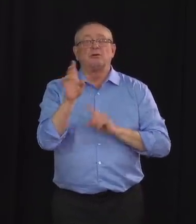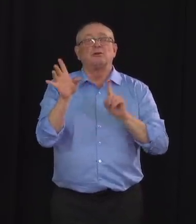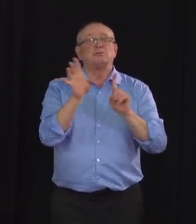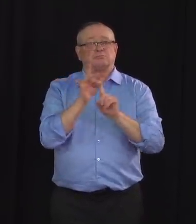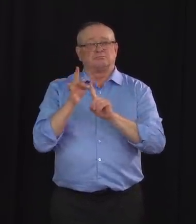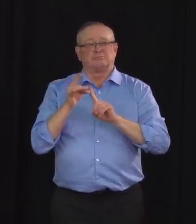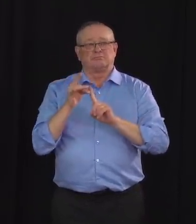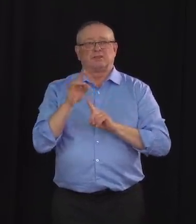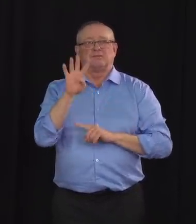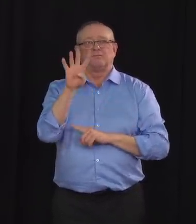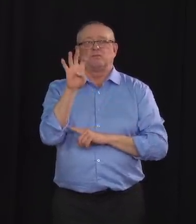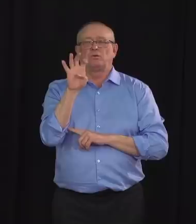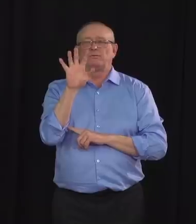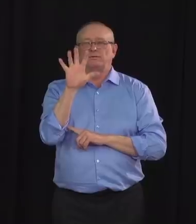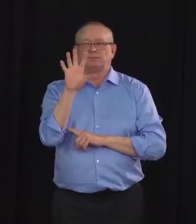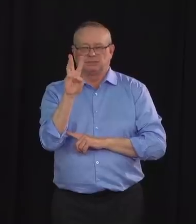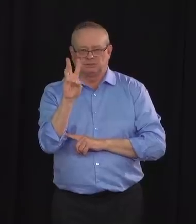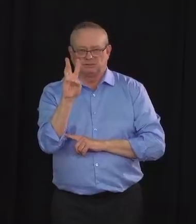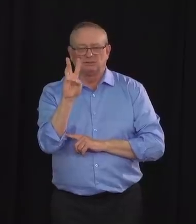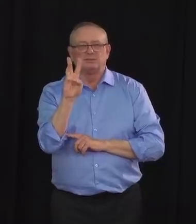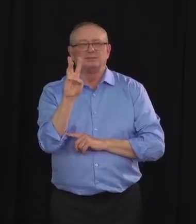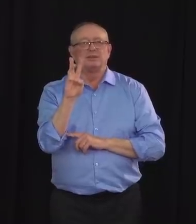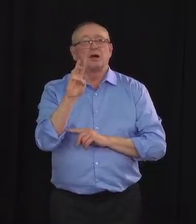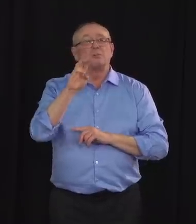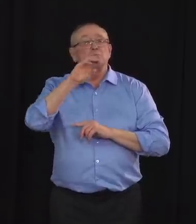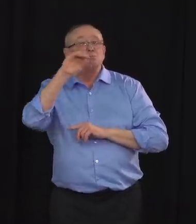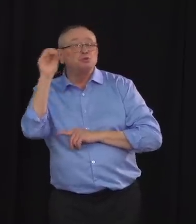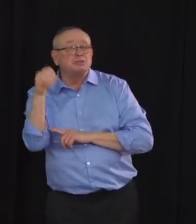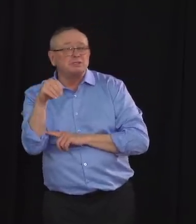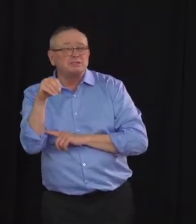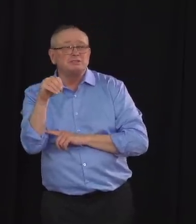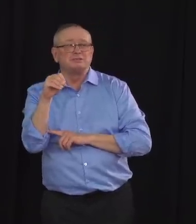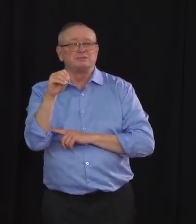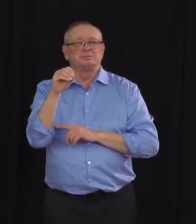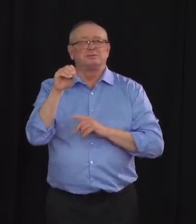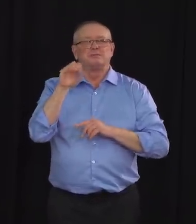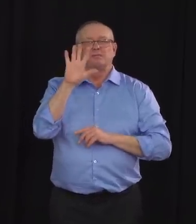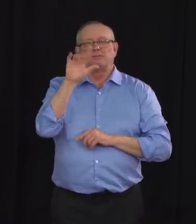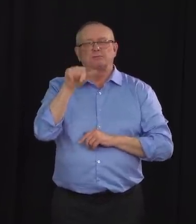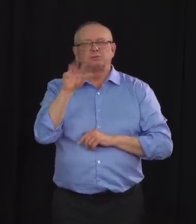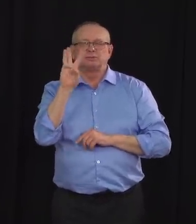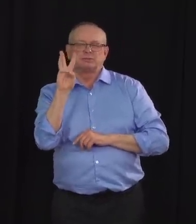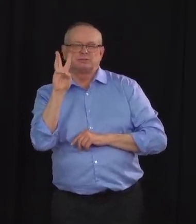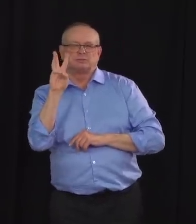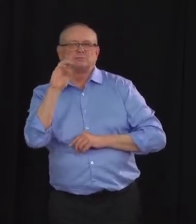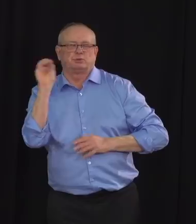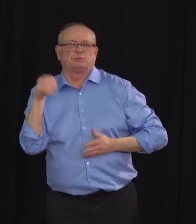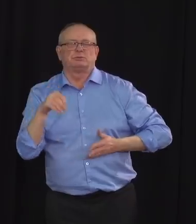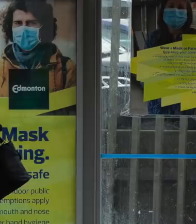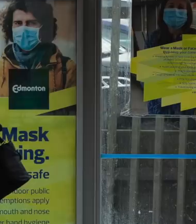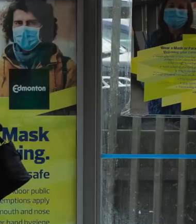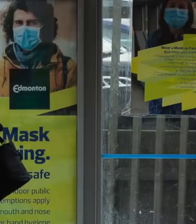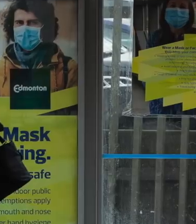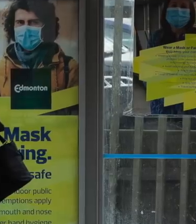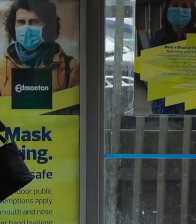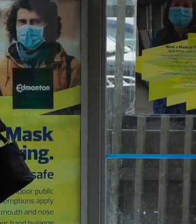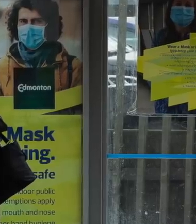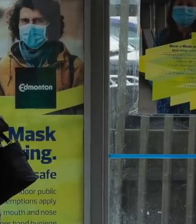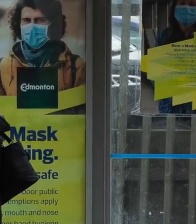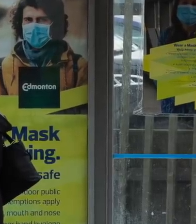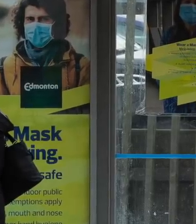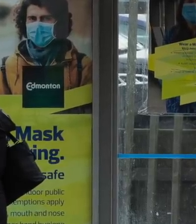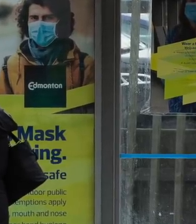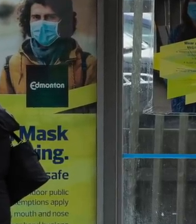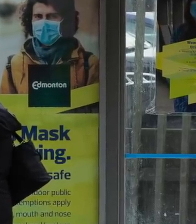about 8,200 tests, and the positivity rate was about 5.6%. Our positivity rate